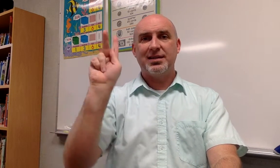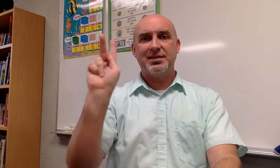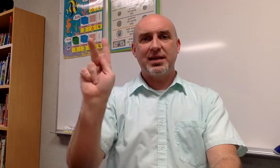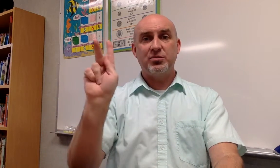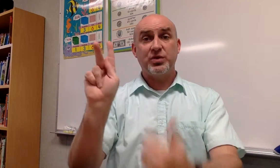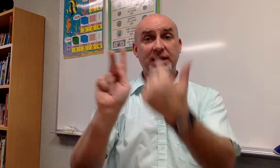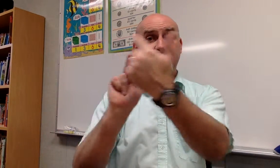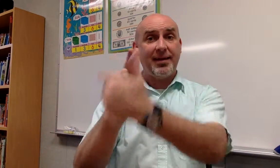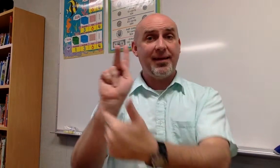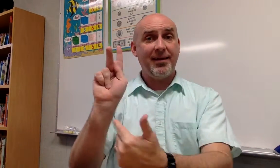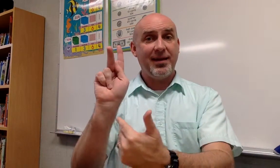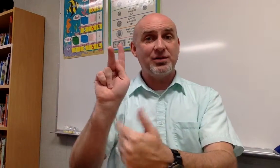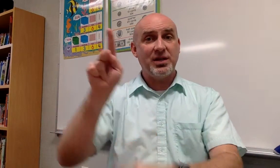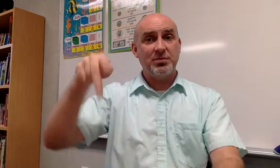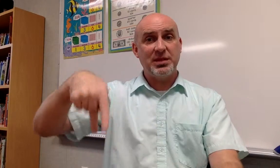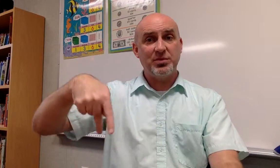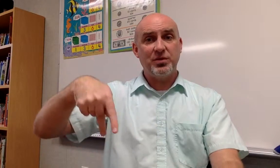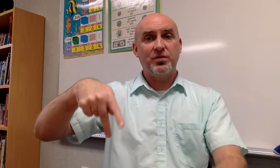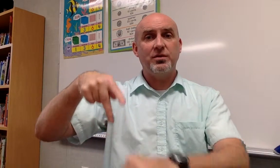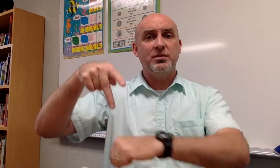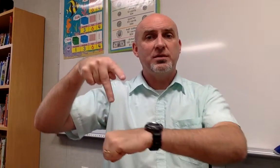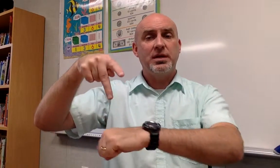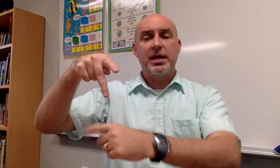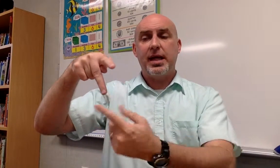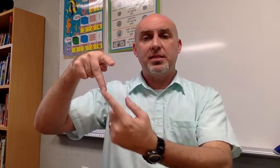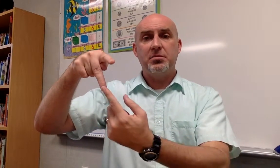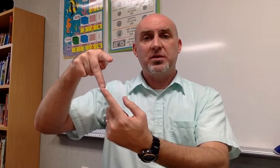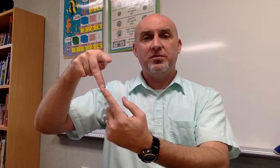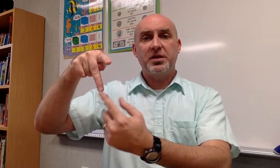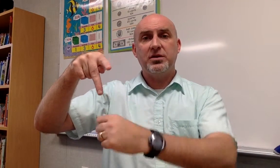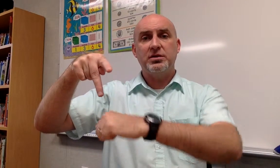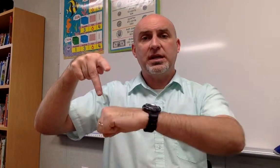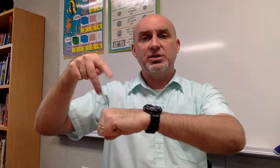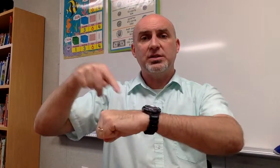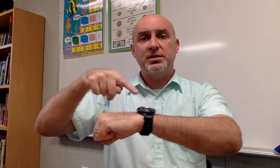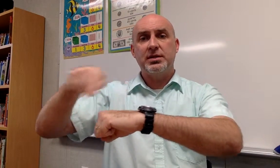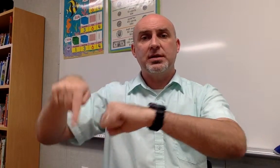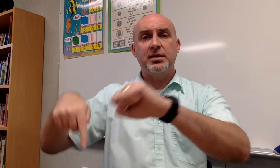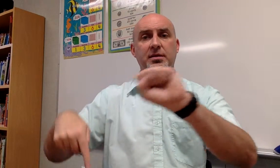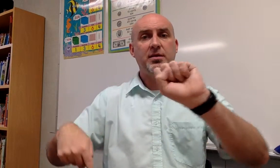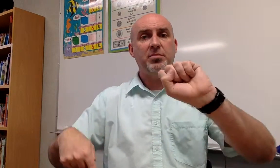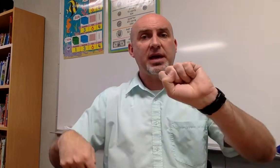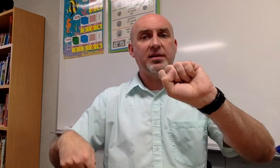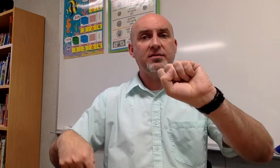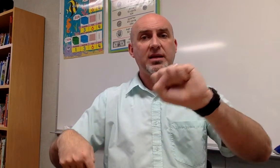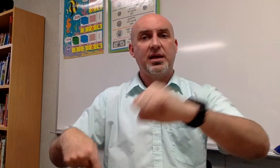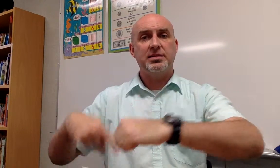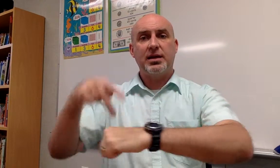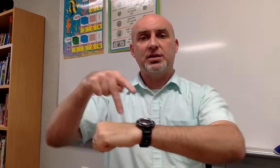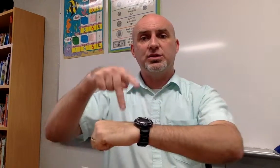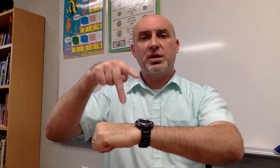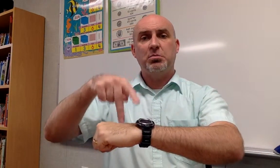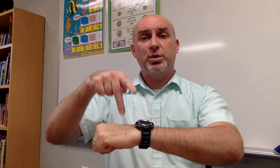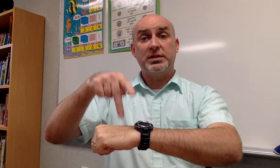same tricky K hand shape tipped over, and the middle finger touches the back of the S hand shape.